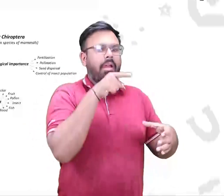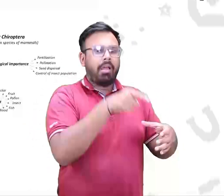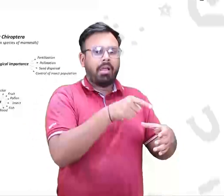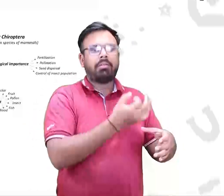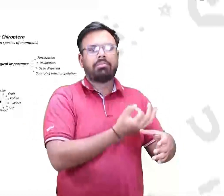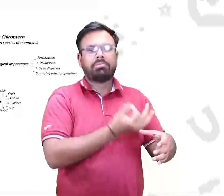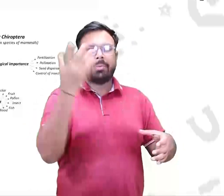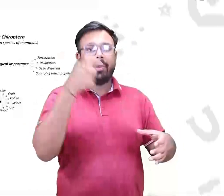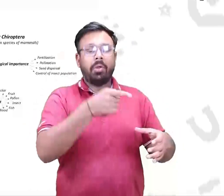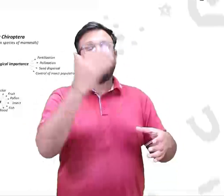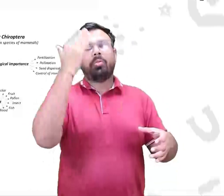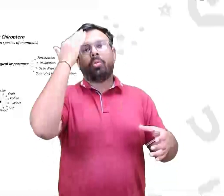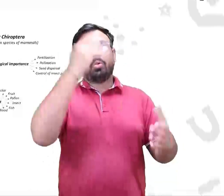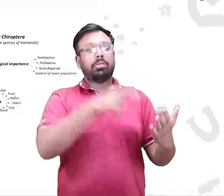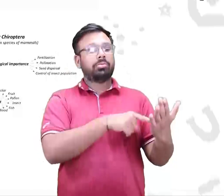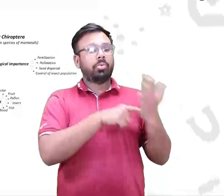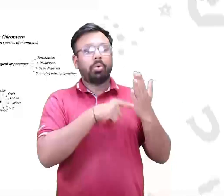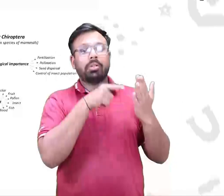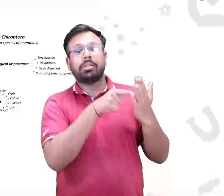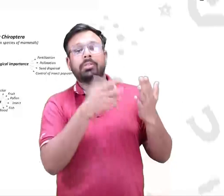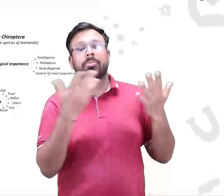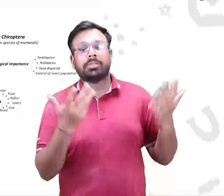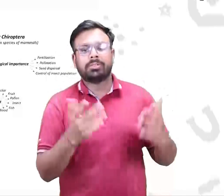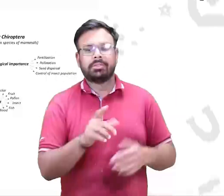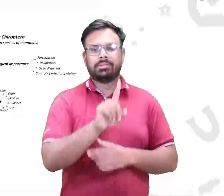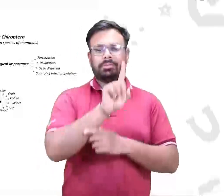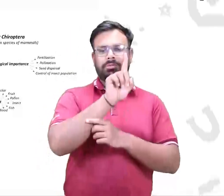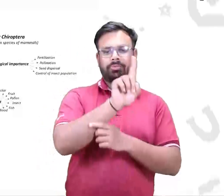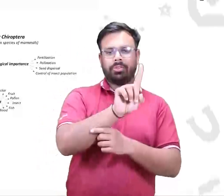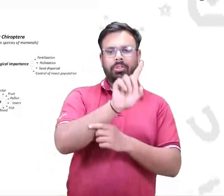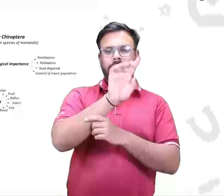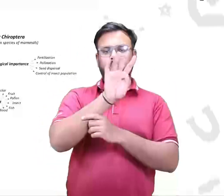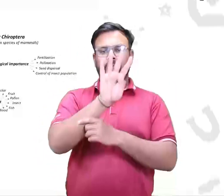6400 non-species of mammals.